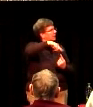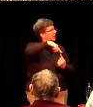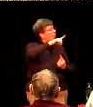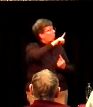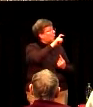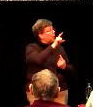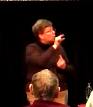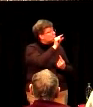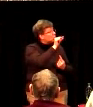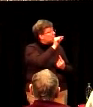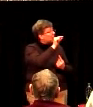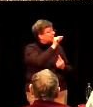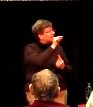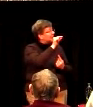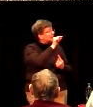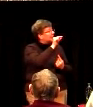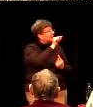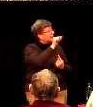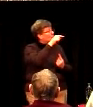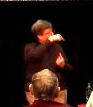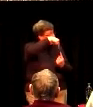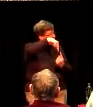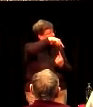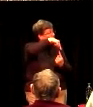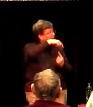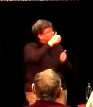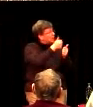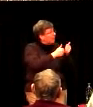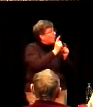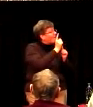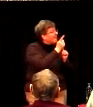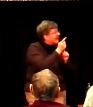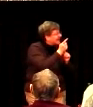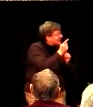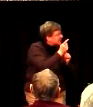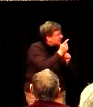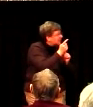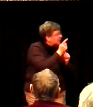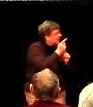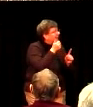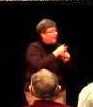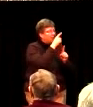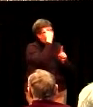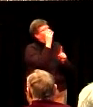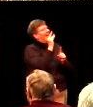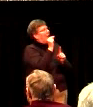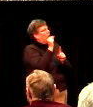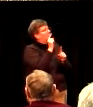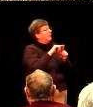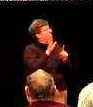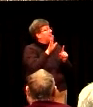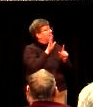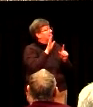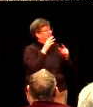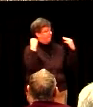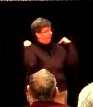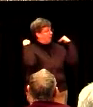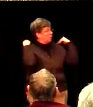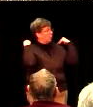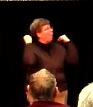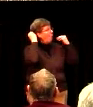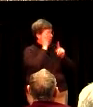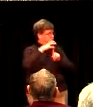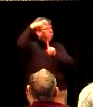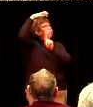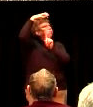they calculated later. And he blacked out, but his backup parachute went off. And so